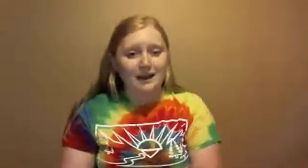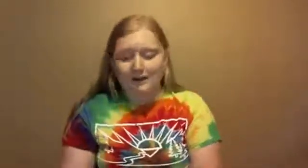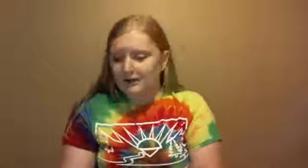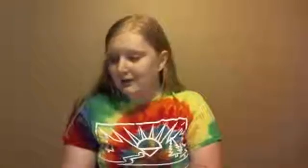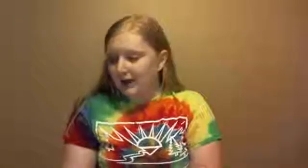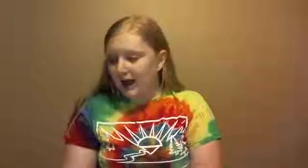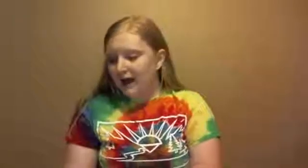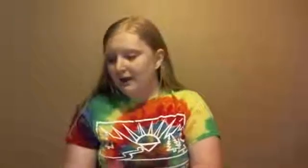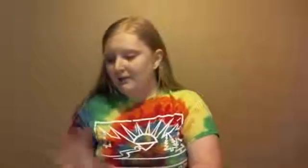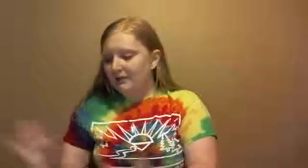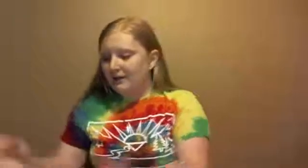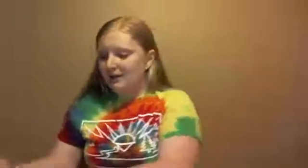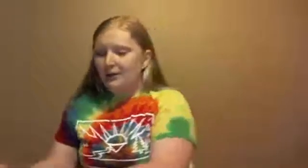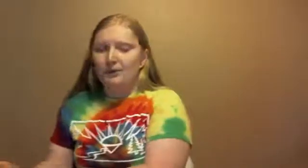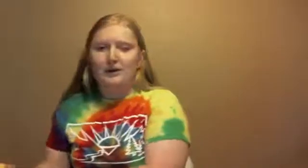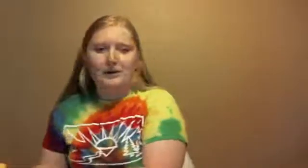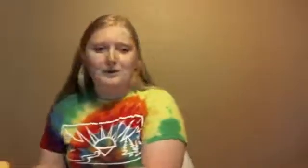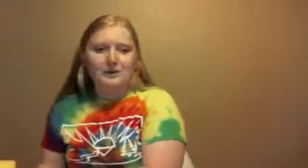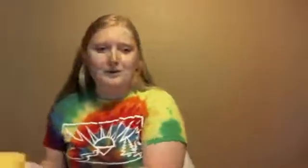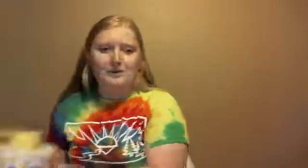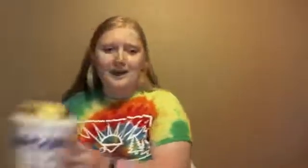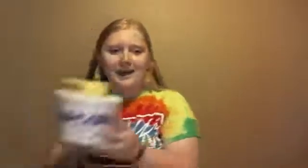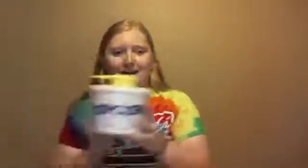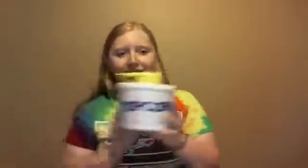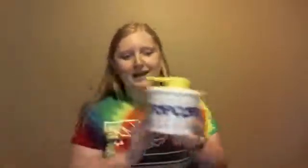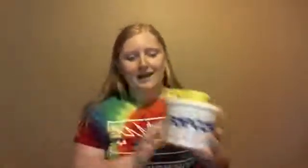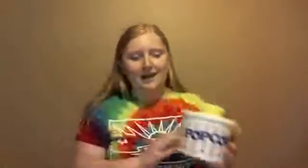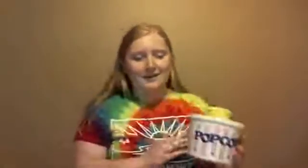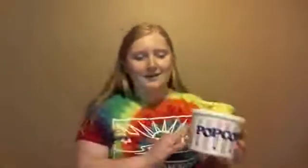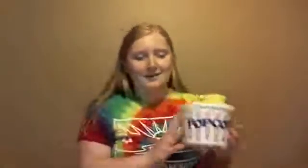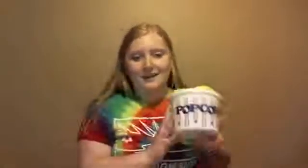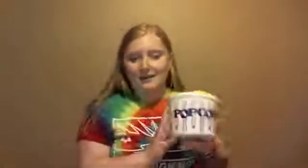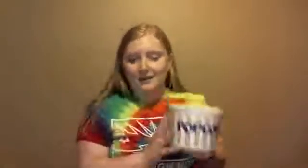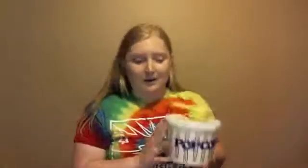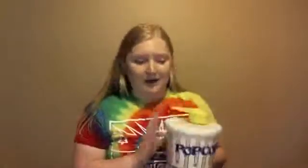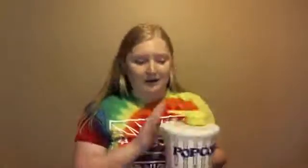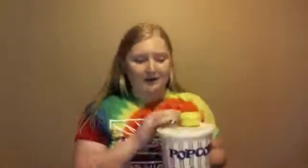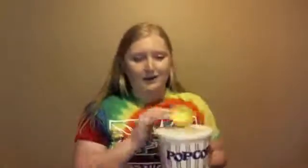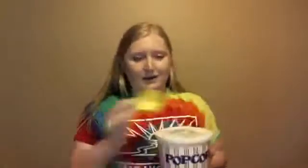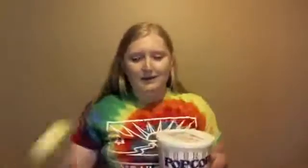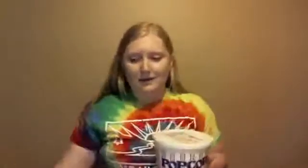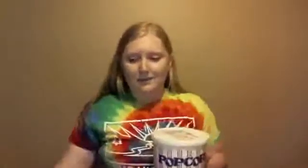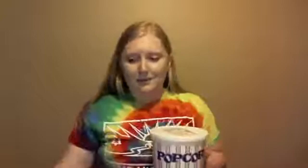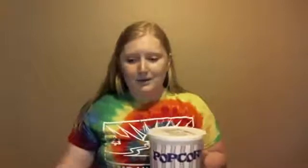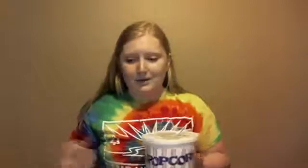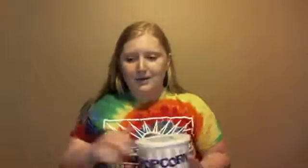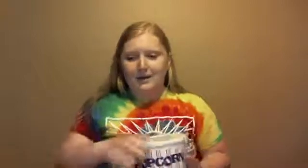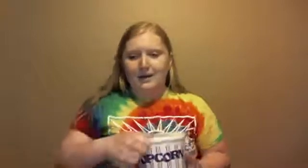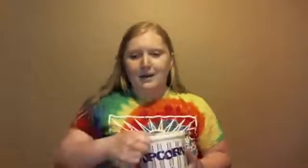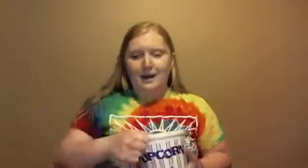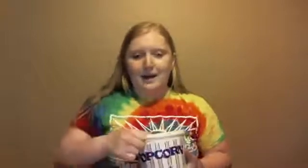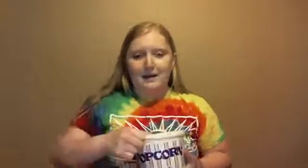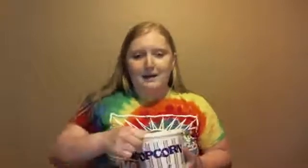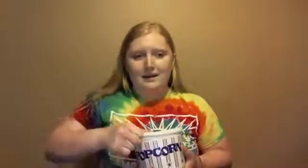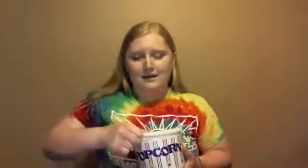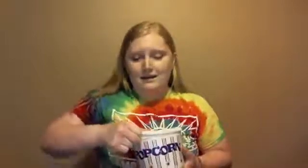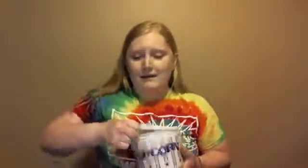after that, we're going to make some sensory bags. So an example is